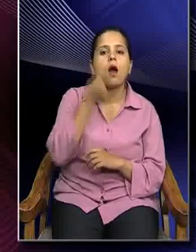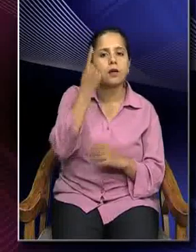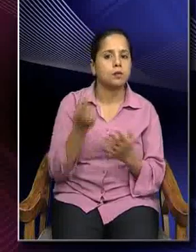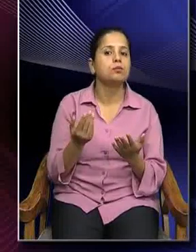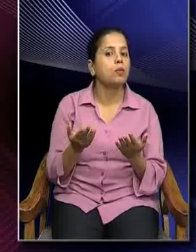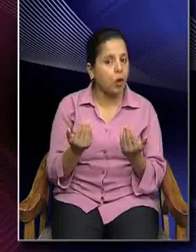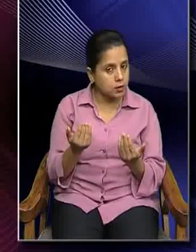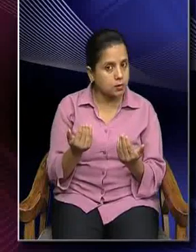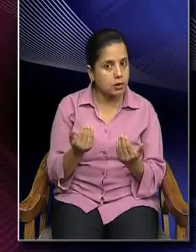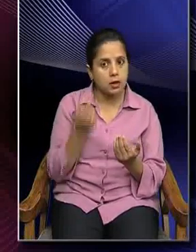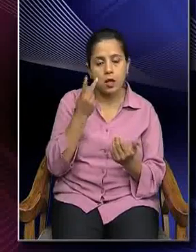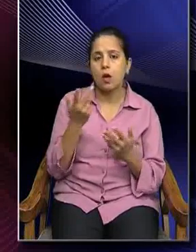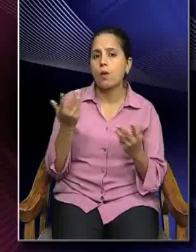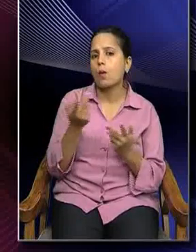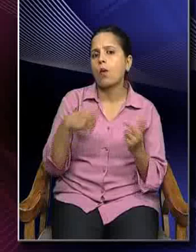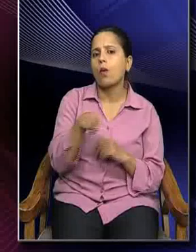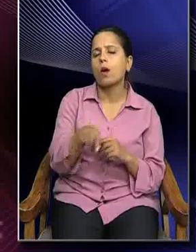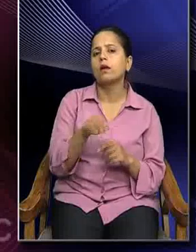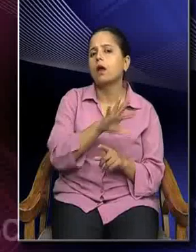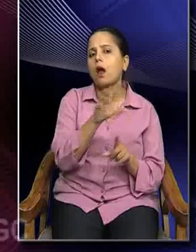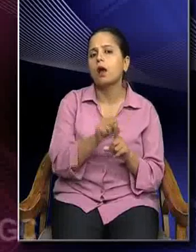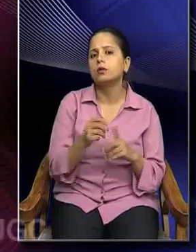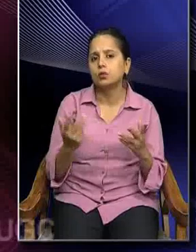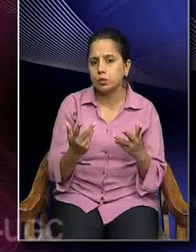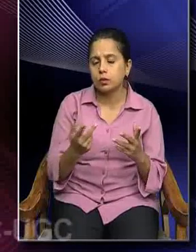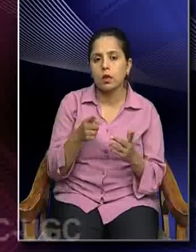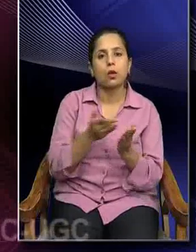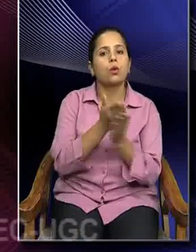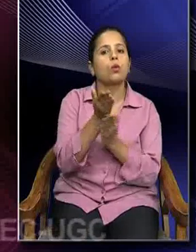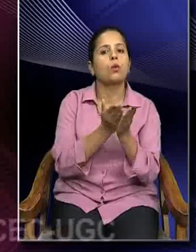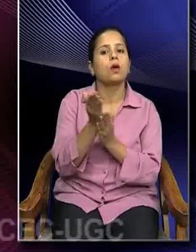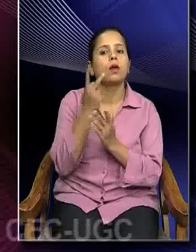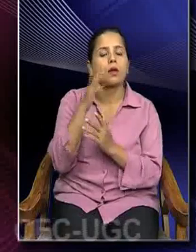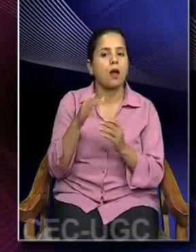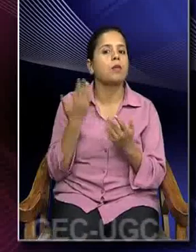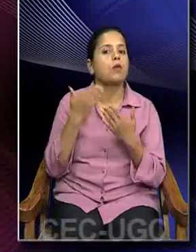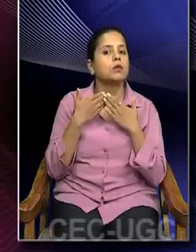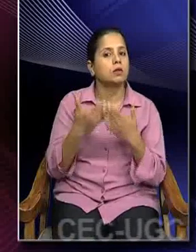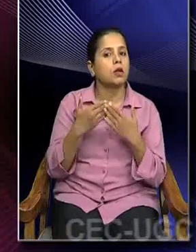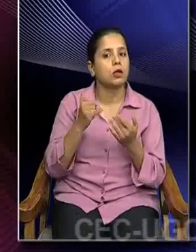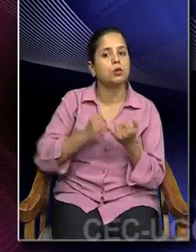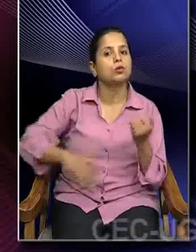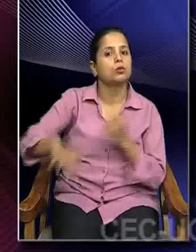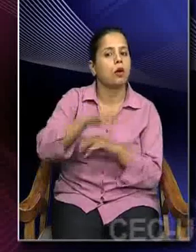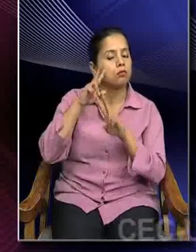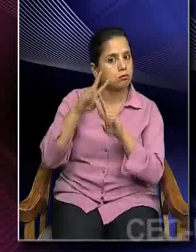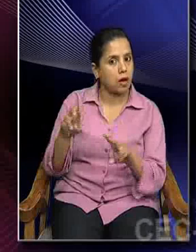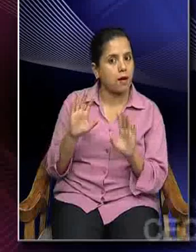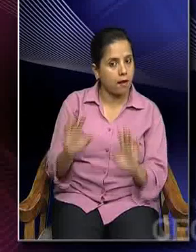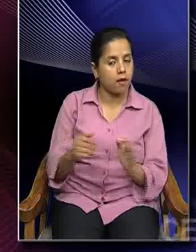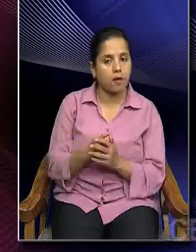understanding of what is culture, the way it has been studied by sociologists,